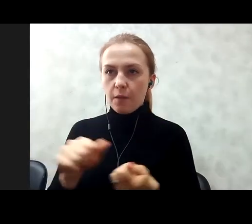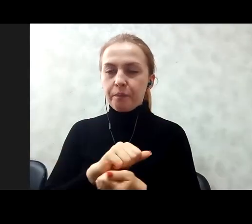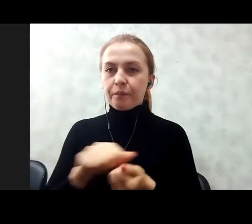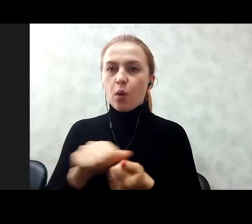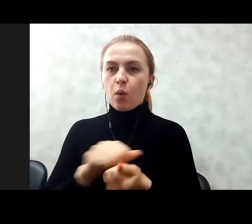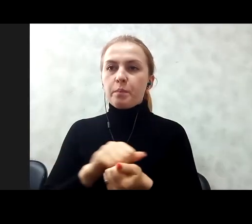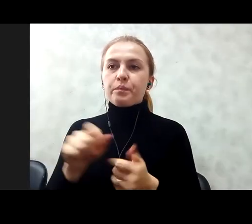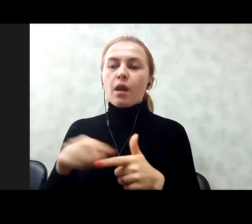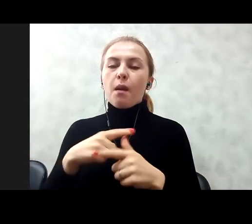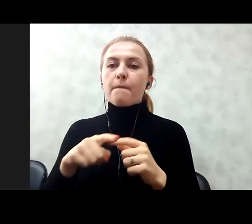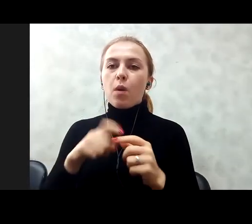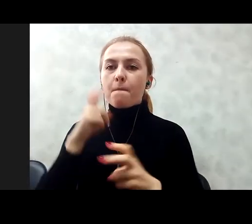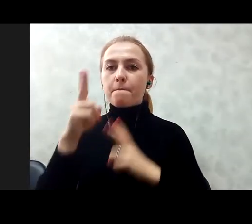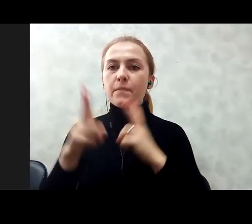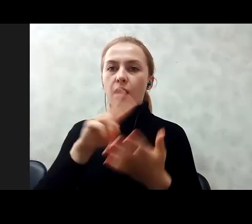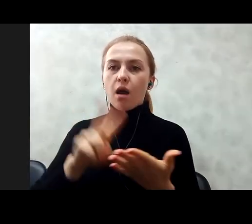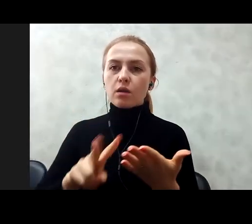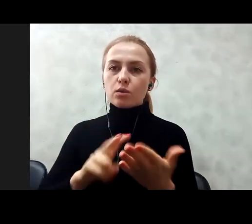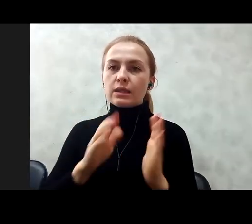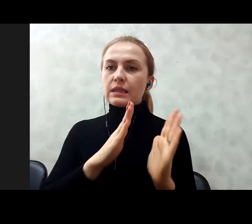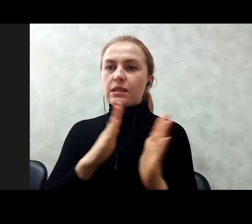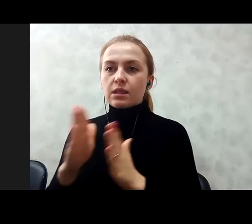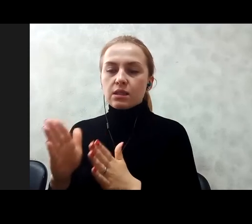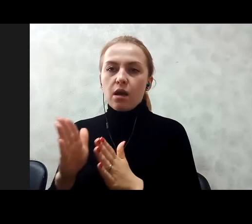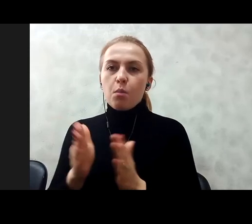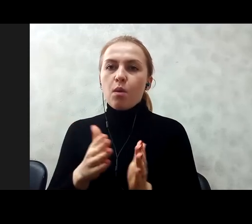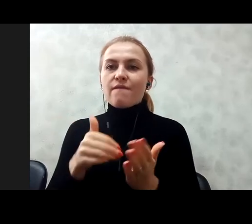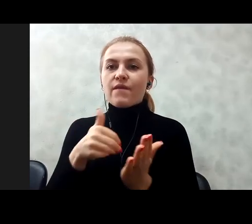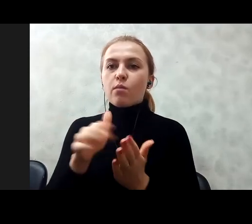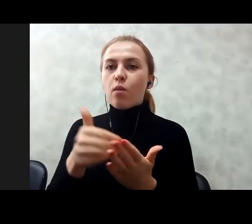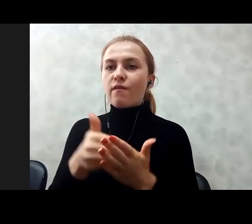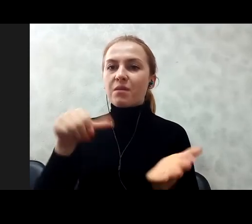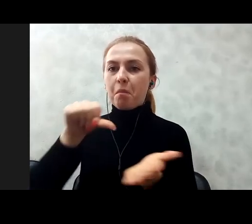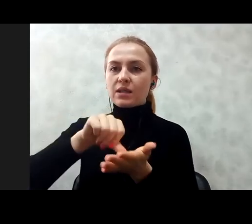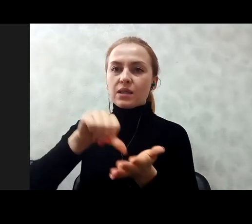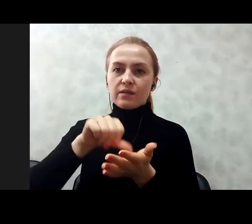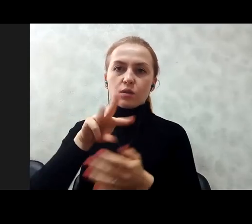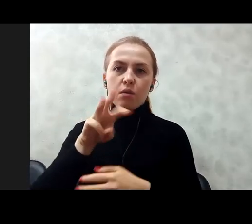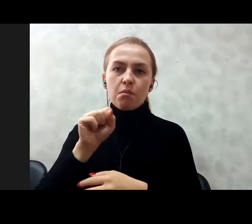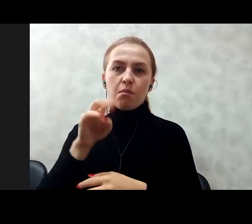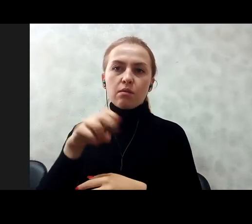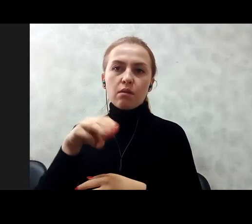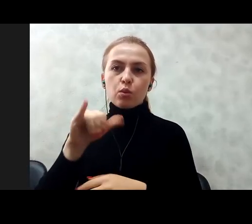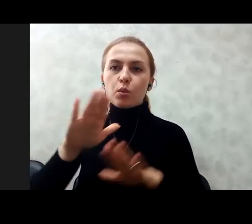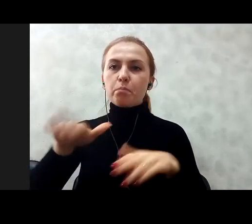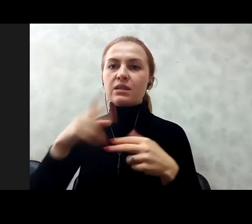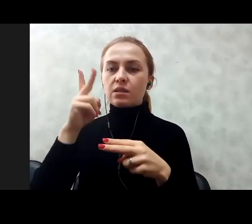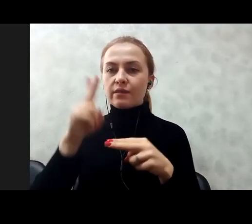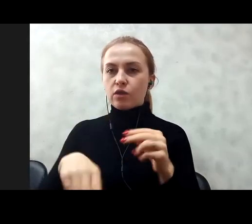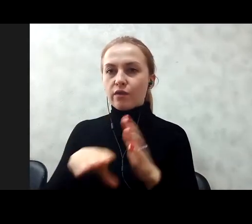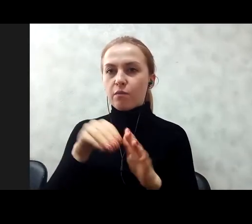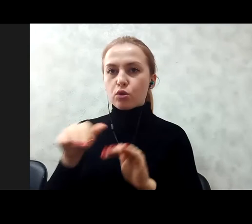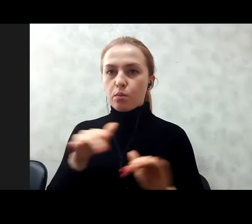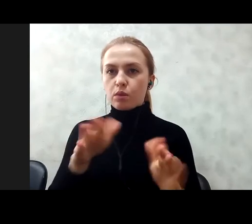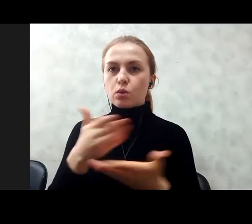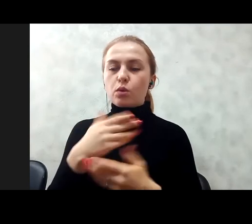grounds that not a full package of documents was provided.